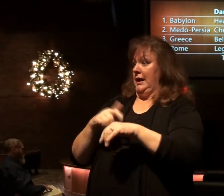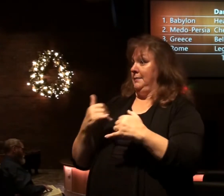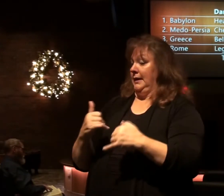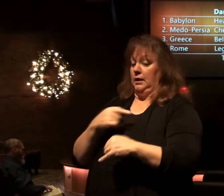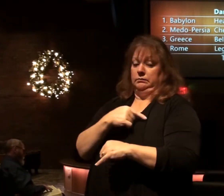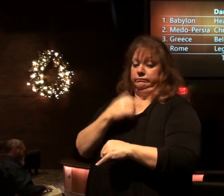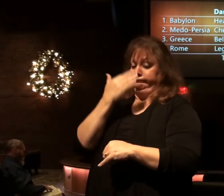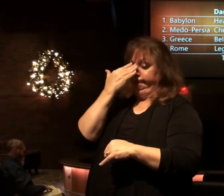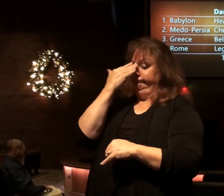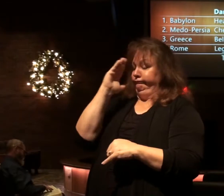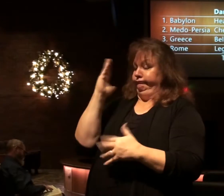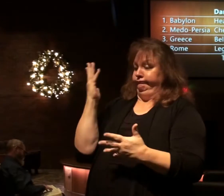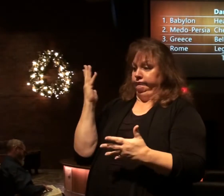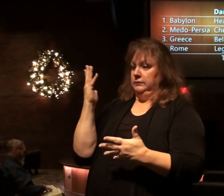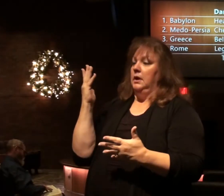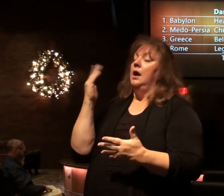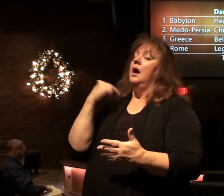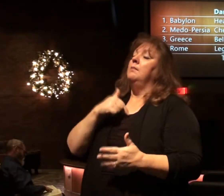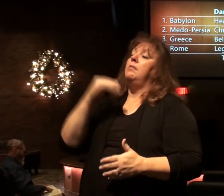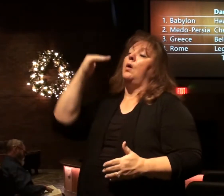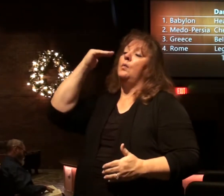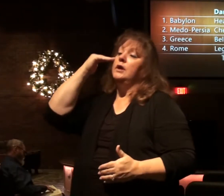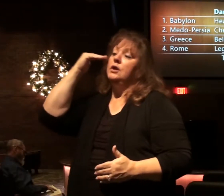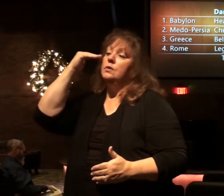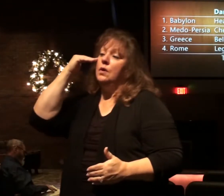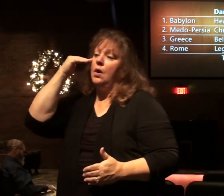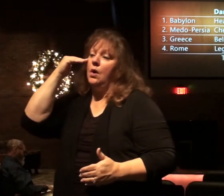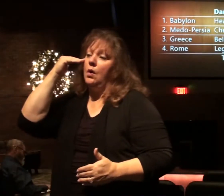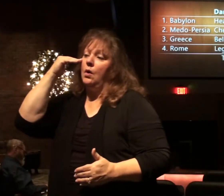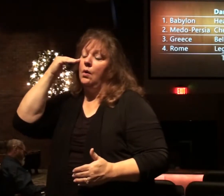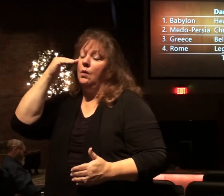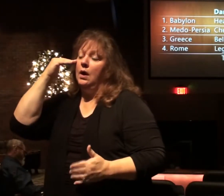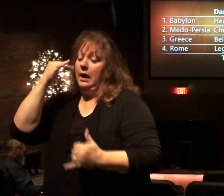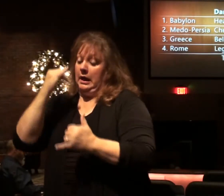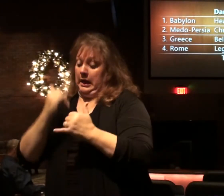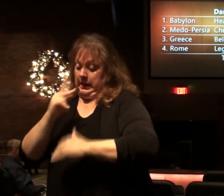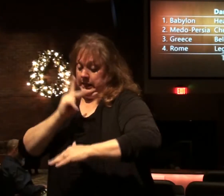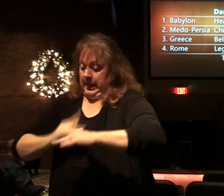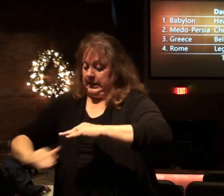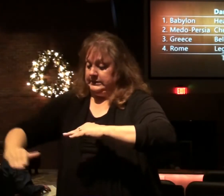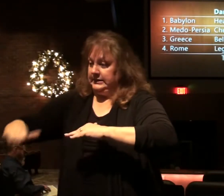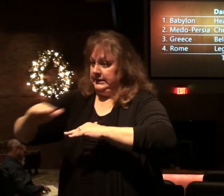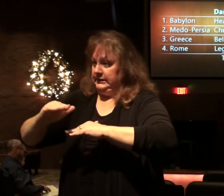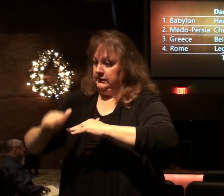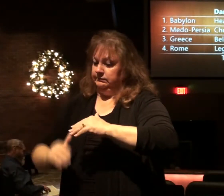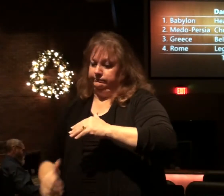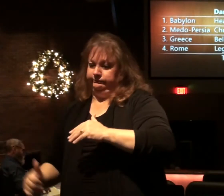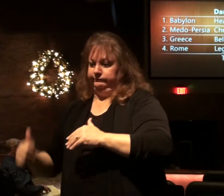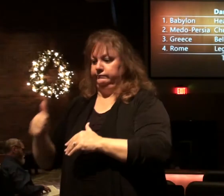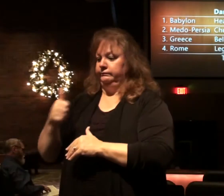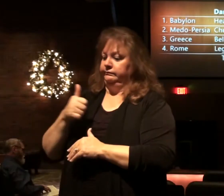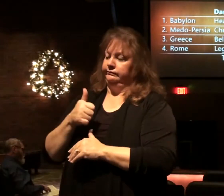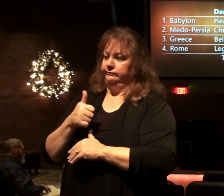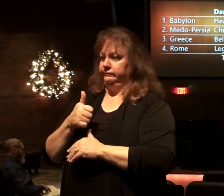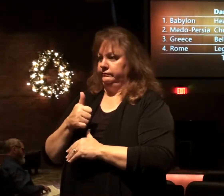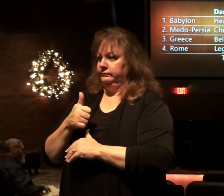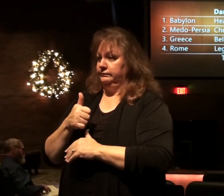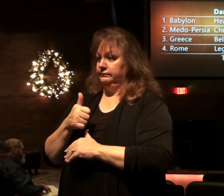So, but we know that there will be an earthly empire to replace all earthly empires